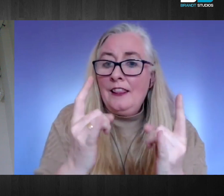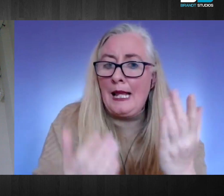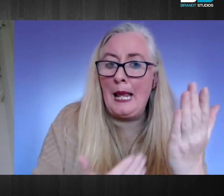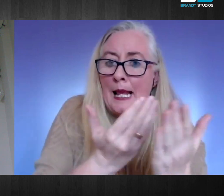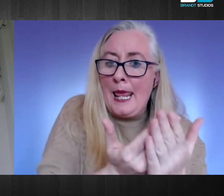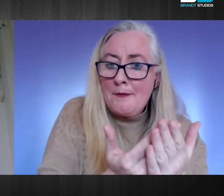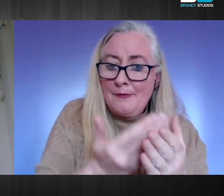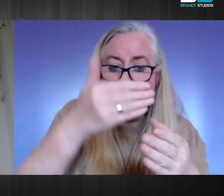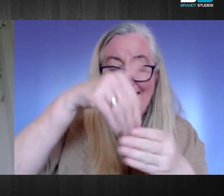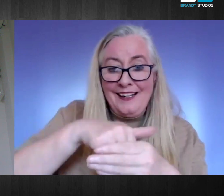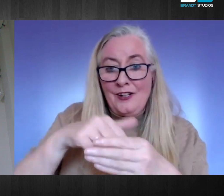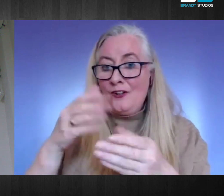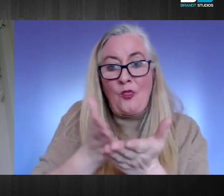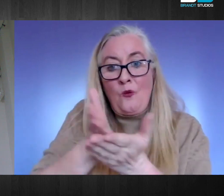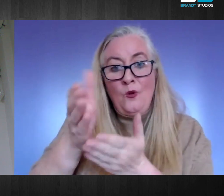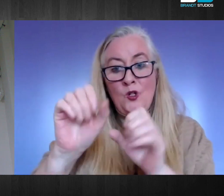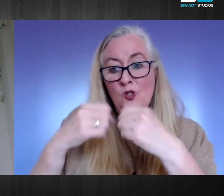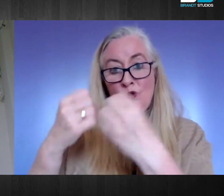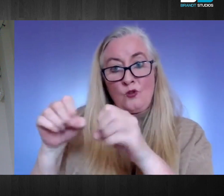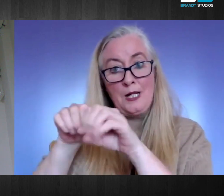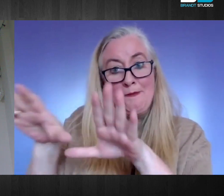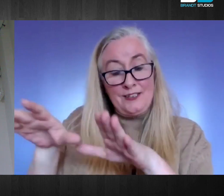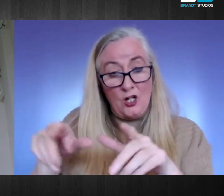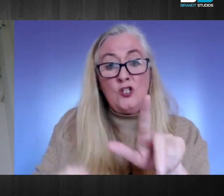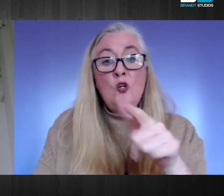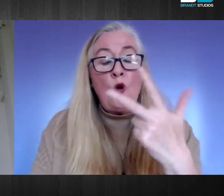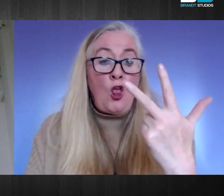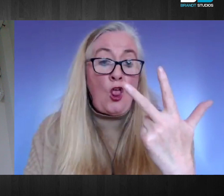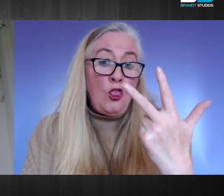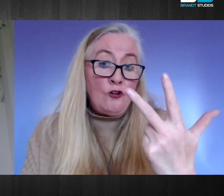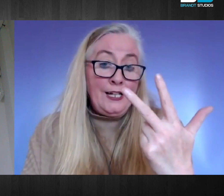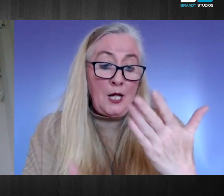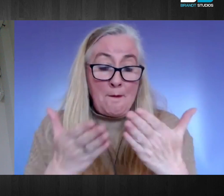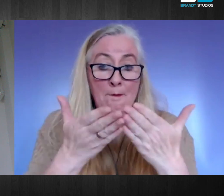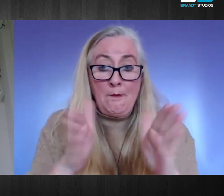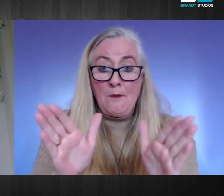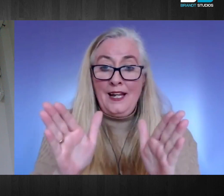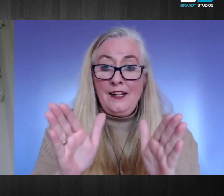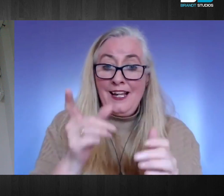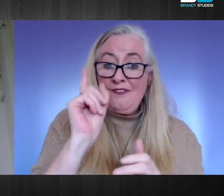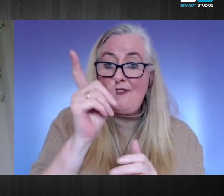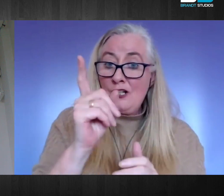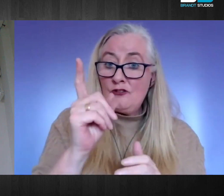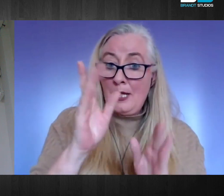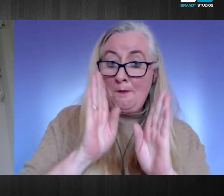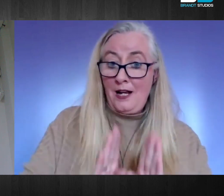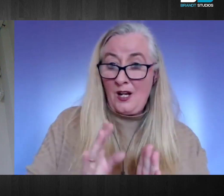media. Now, 3 of the public advisory panel that I'm a member of were asked to